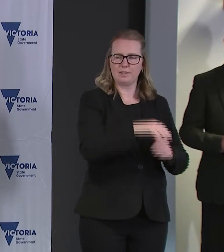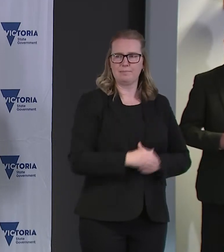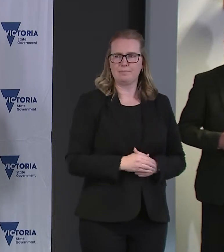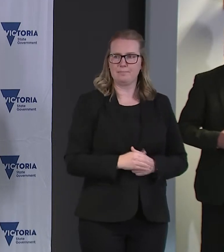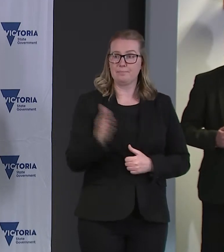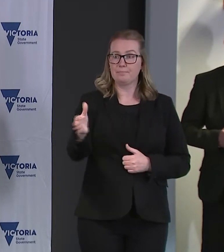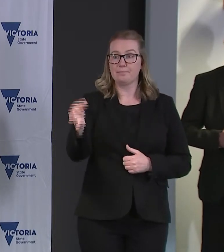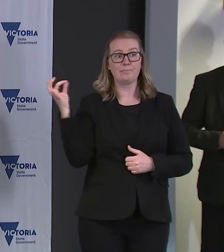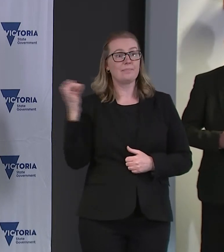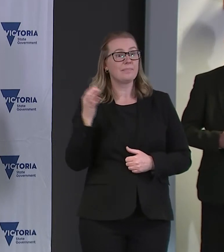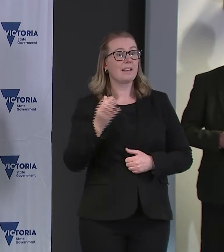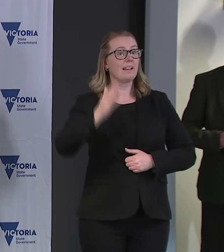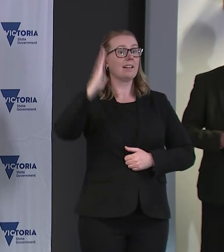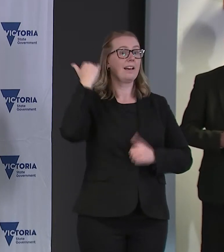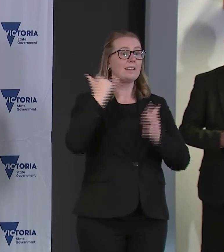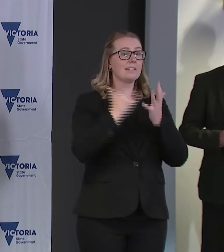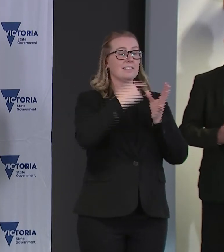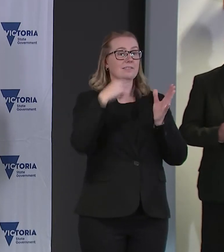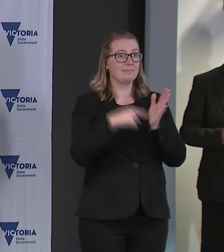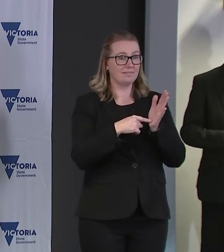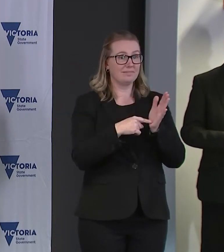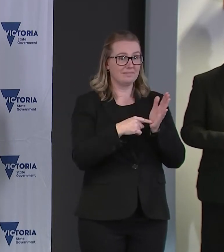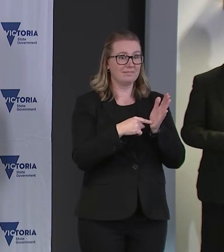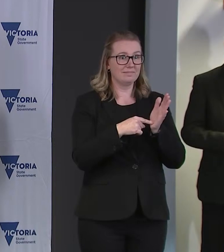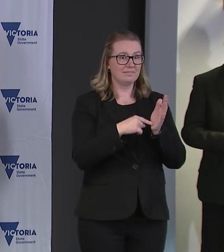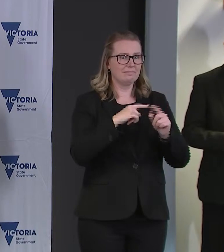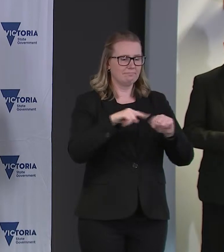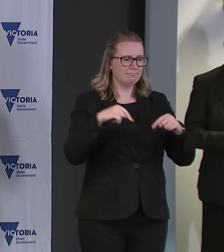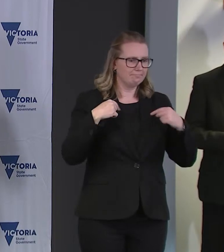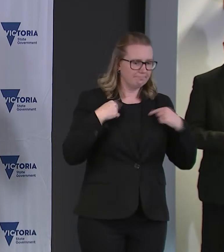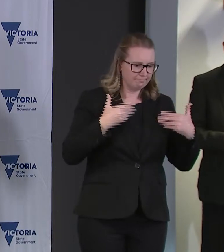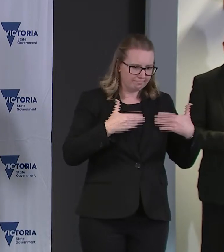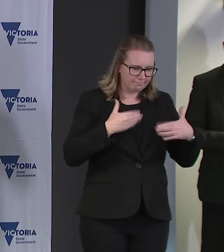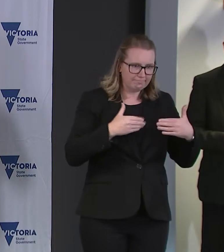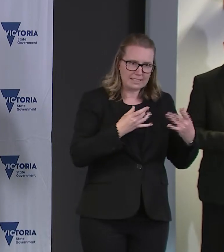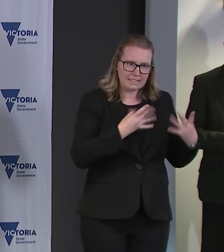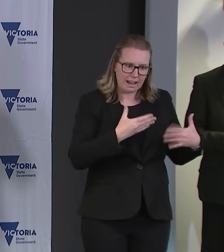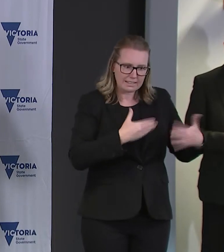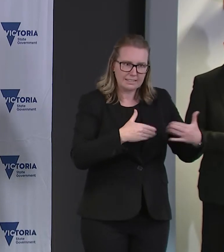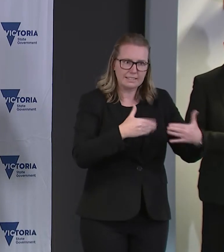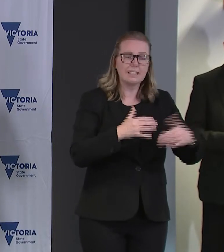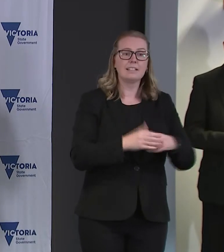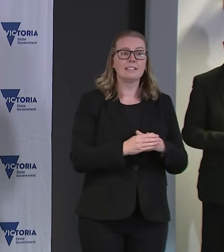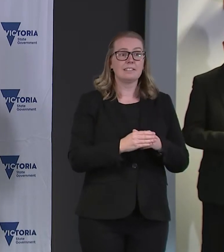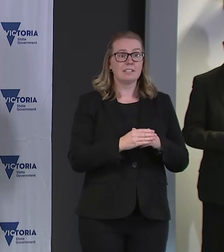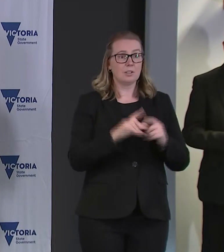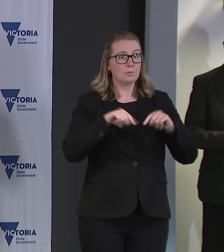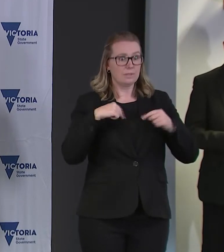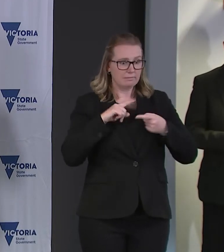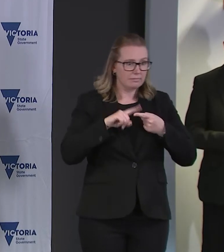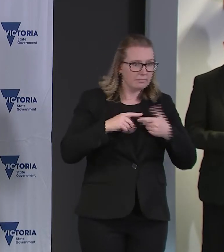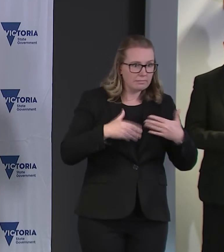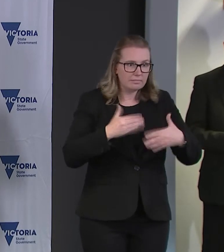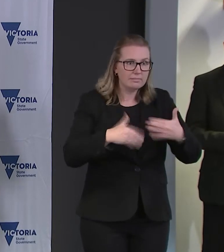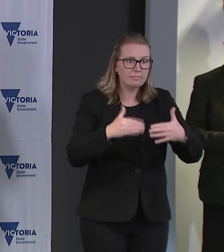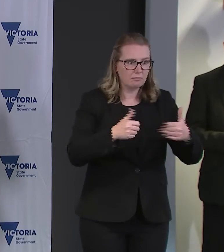Last Saturday, we were on the heels of this. Yep. Are we keeping up? Yeah, look, I think if you look at